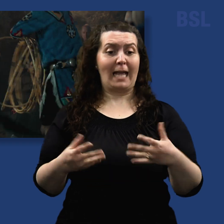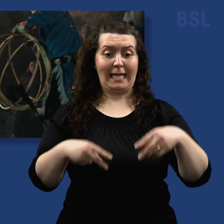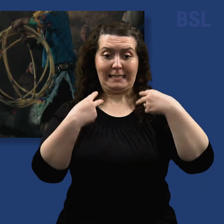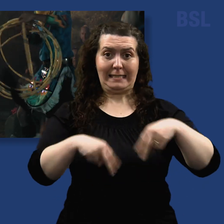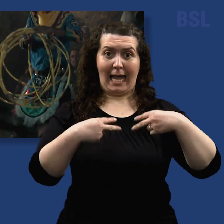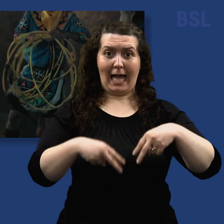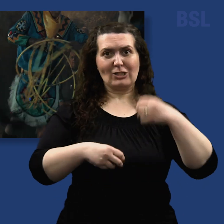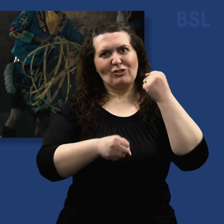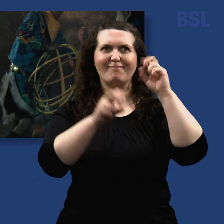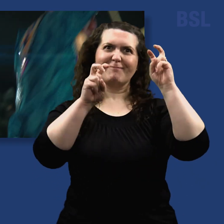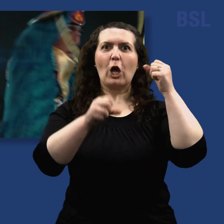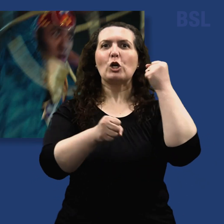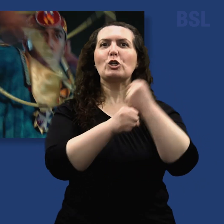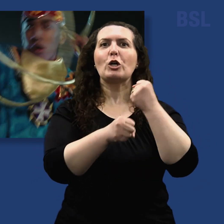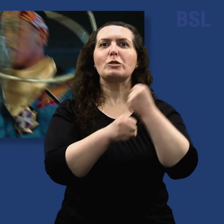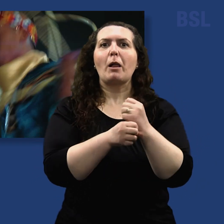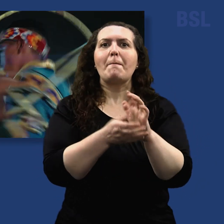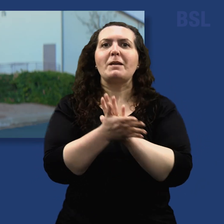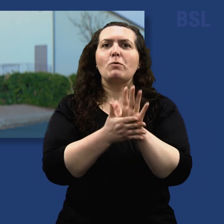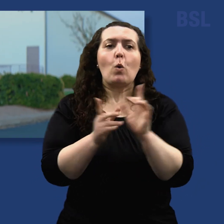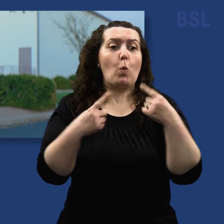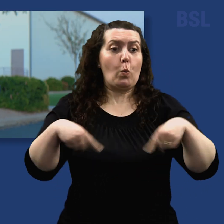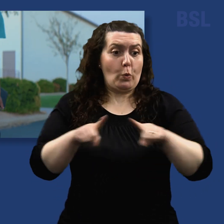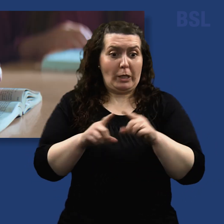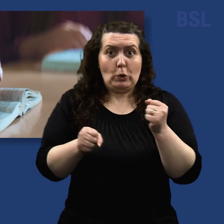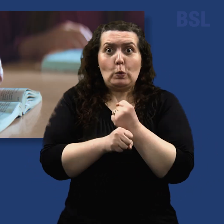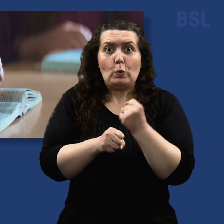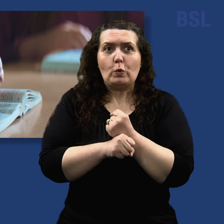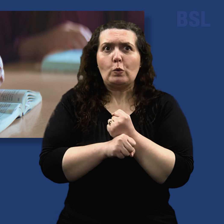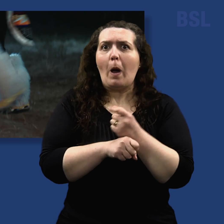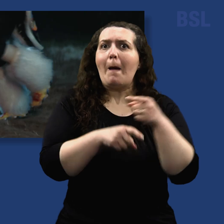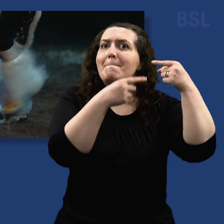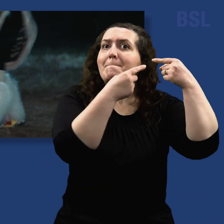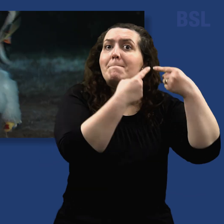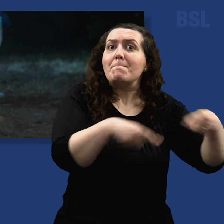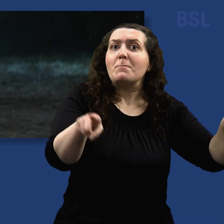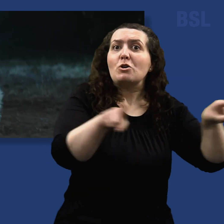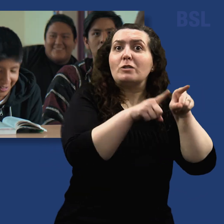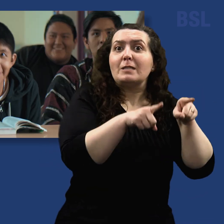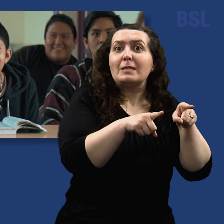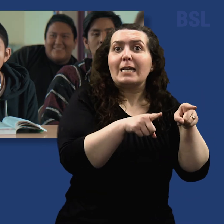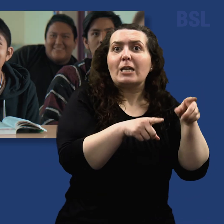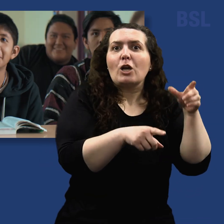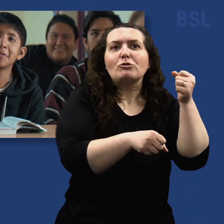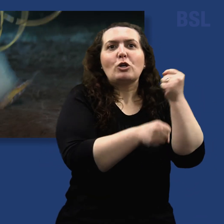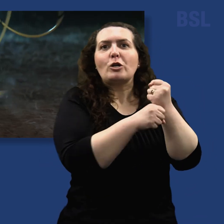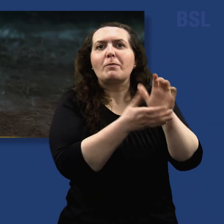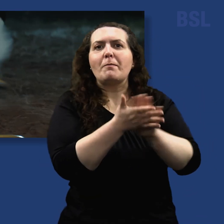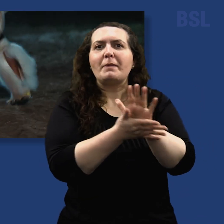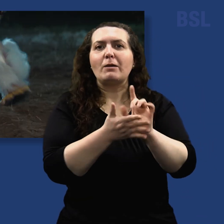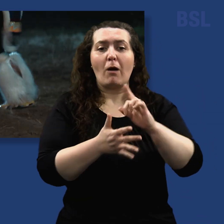The dance steps of the gospel are the things we do. The music of the gospel is the joyful